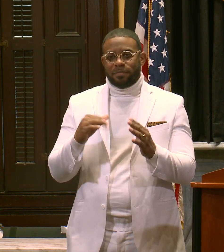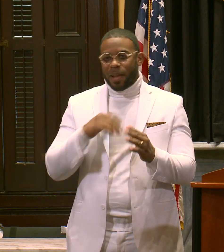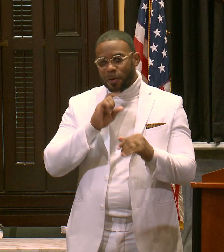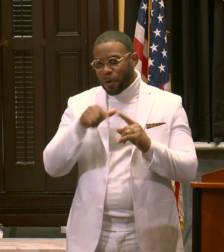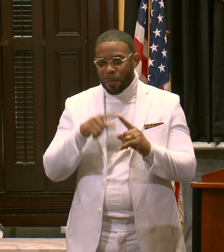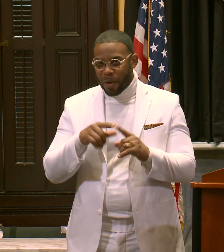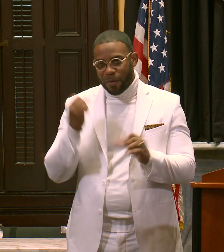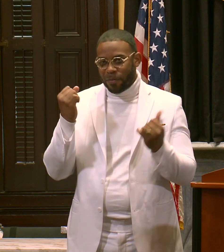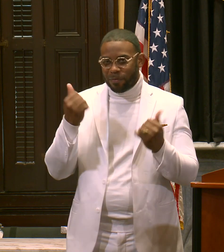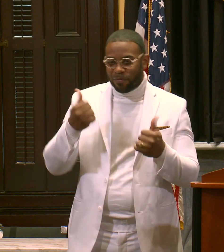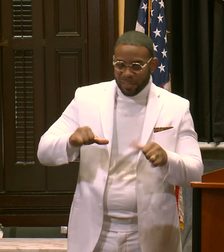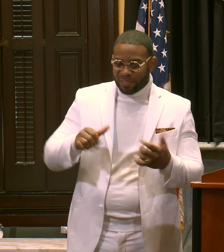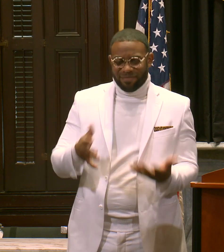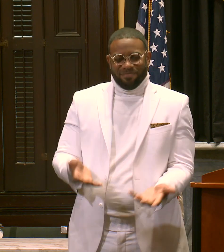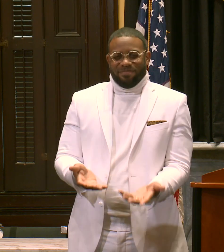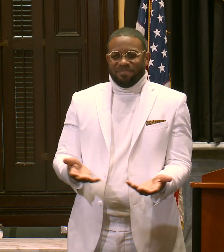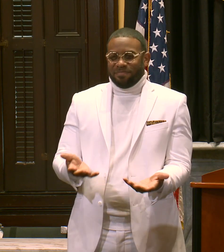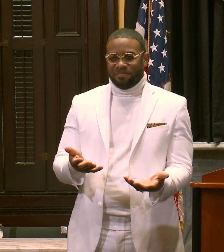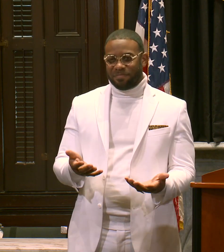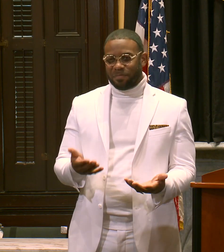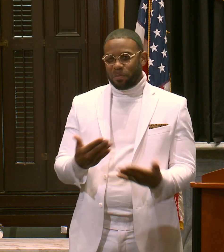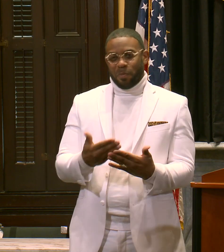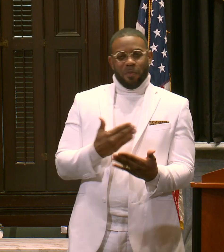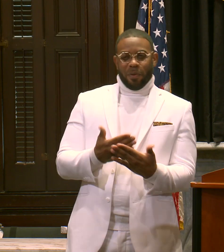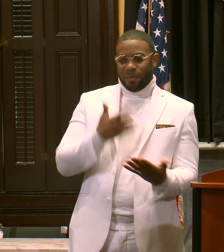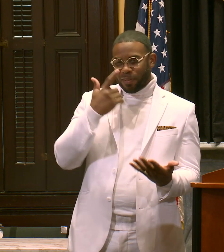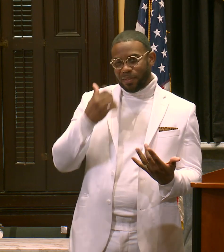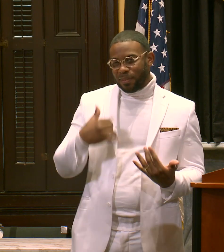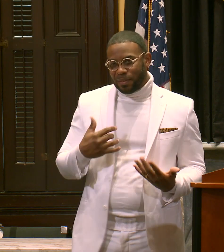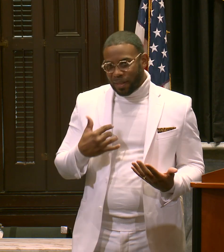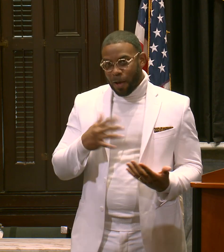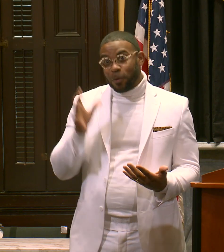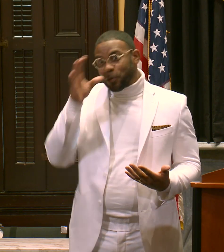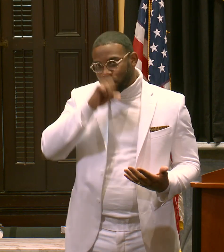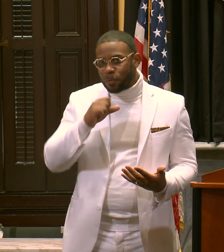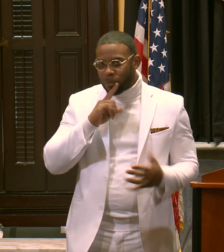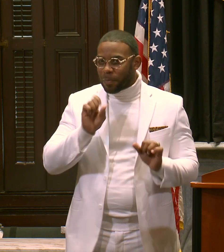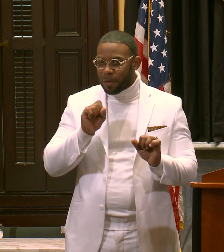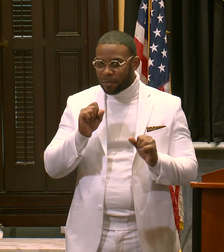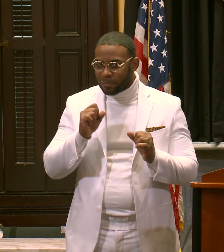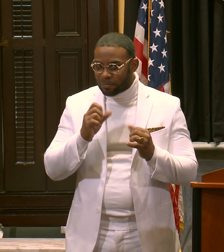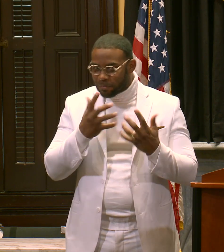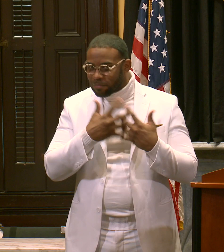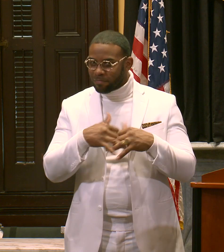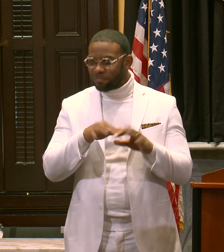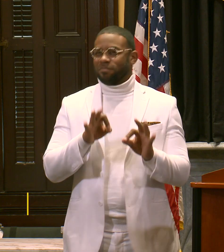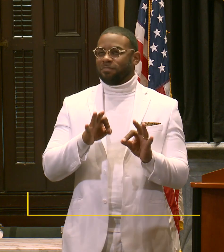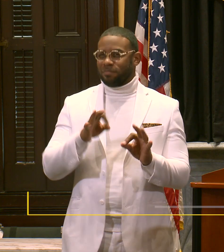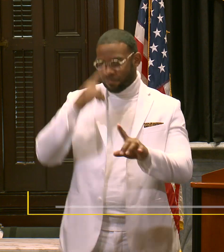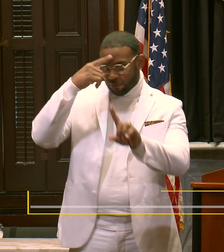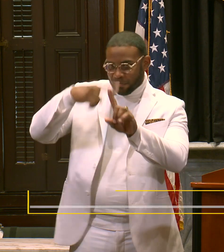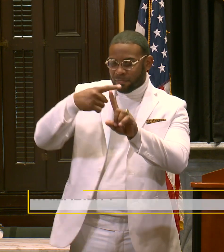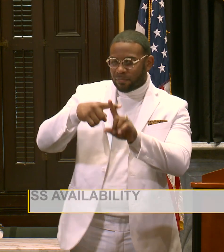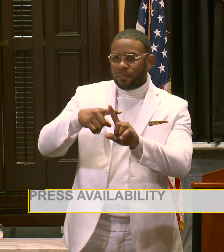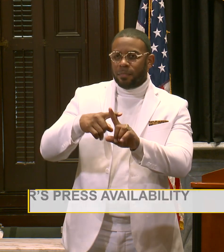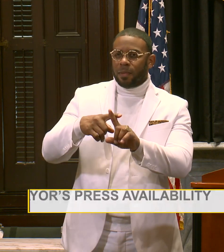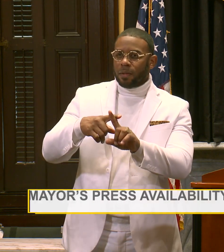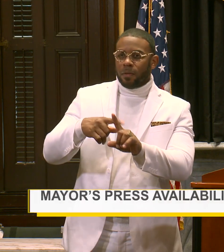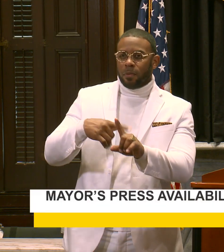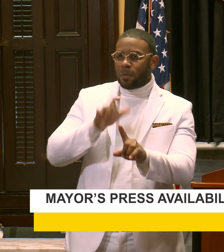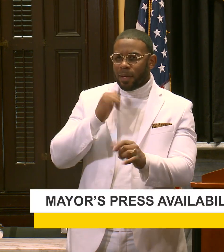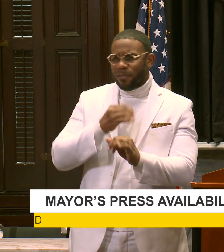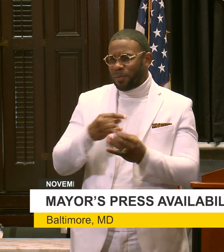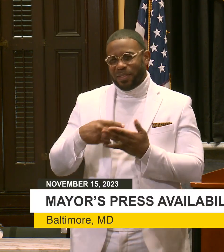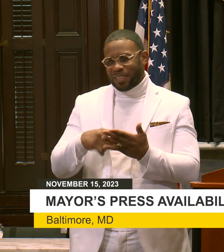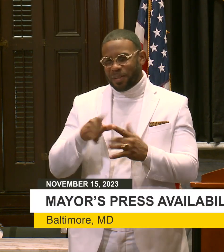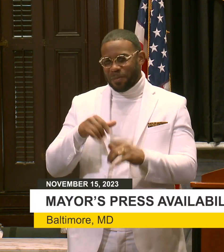talk about vetoes because beforehand, because I would just assume that we'll be able to make and work out those concerns before the meeting. We won't have